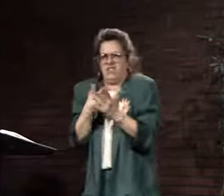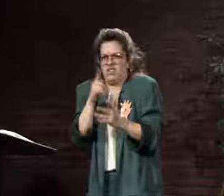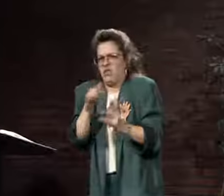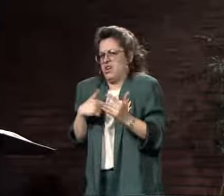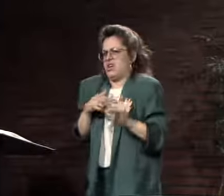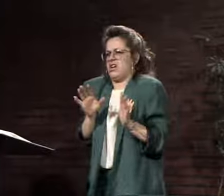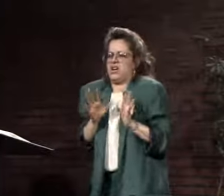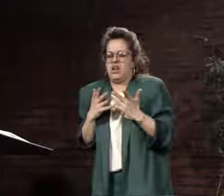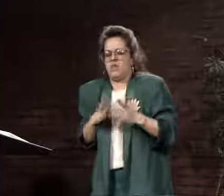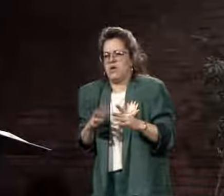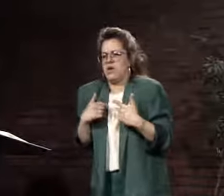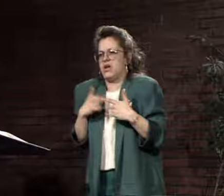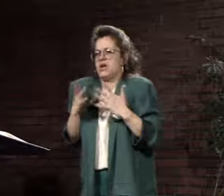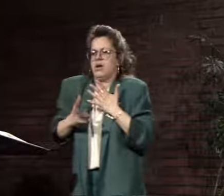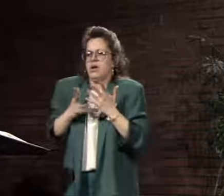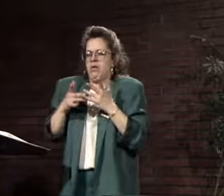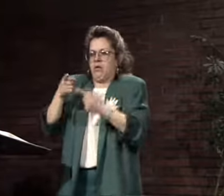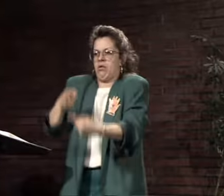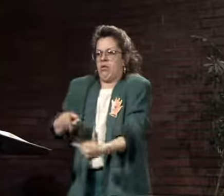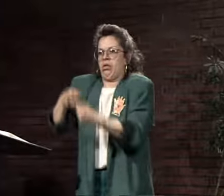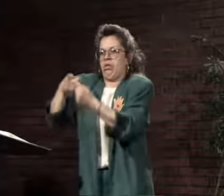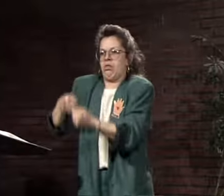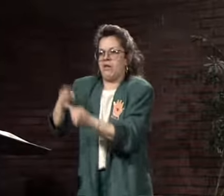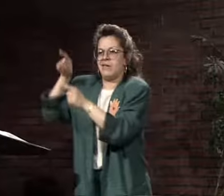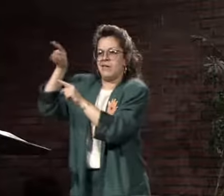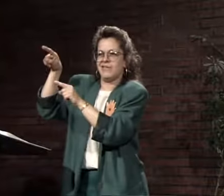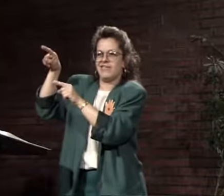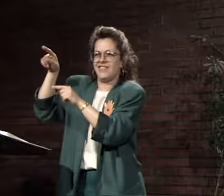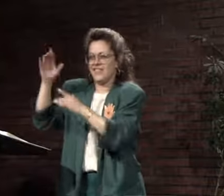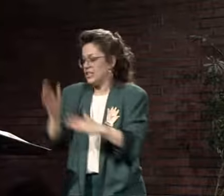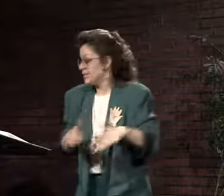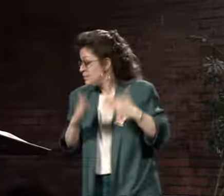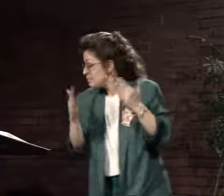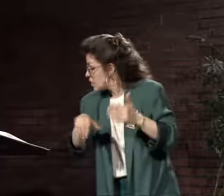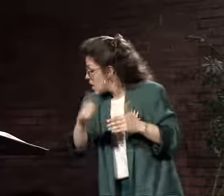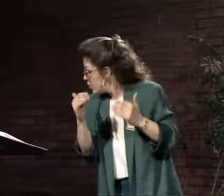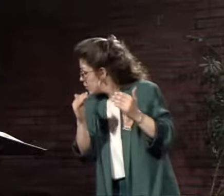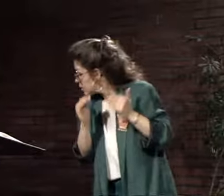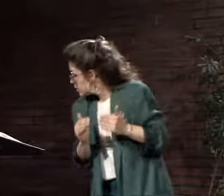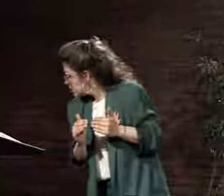It's a constant struggle for this third group.